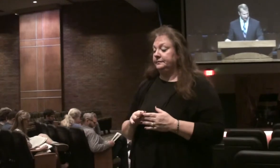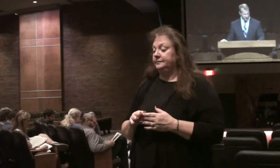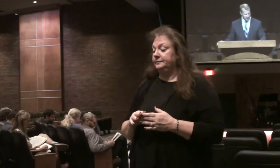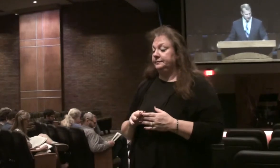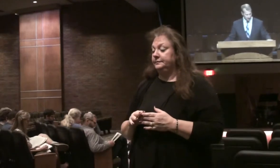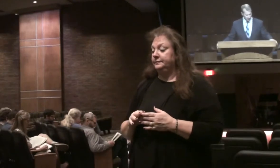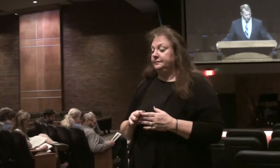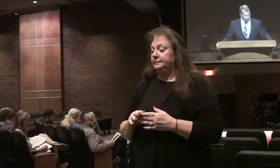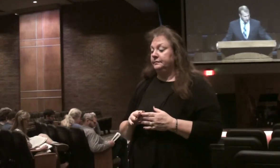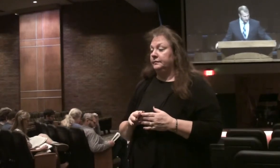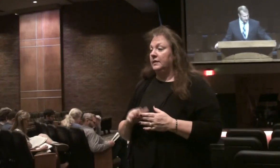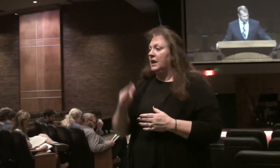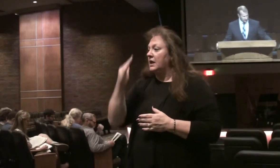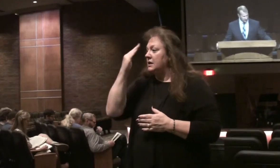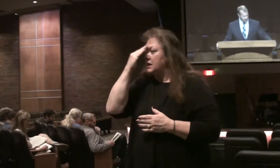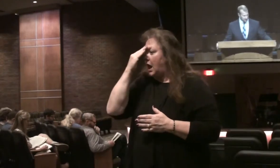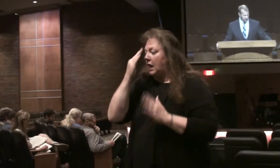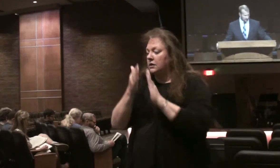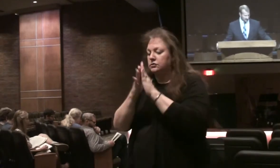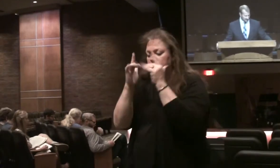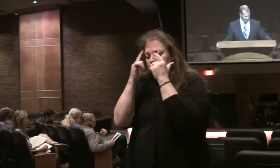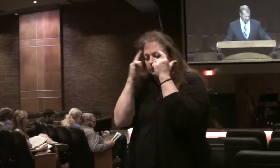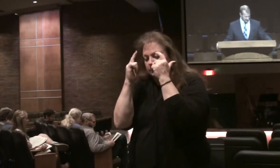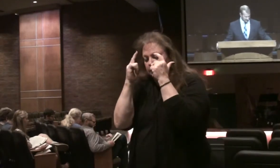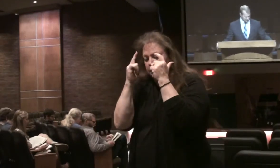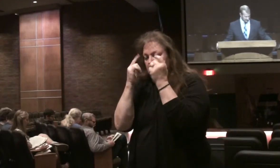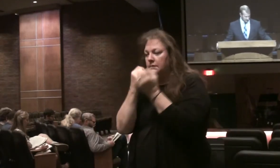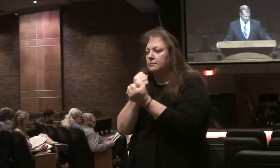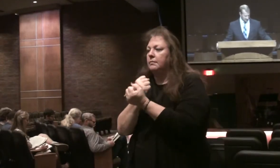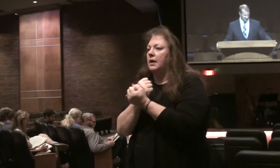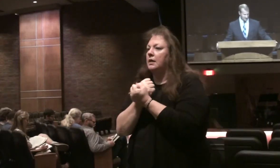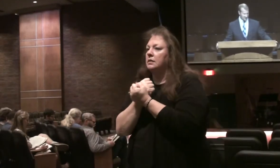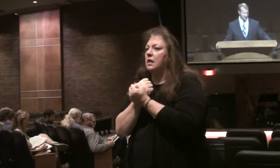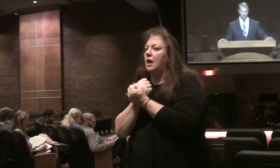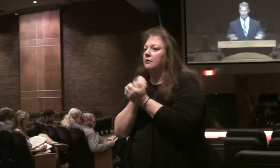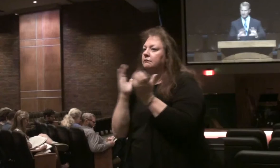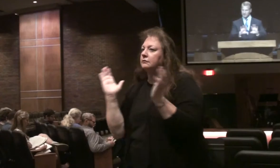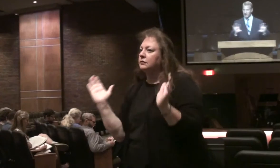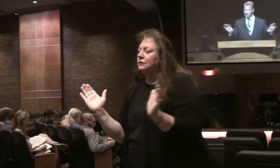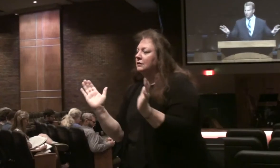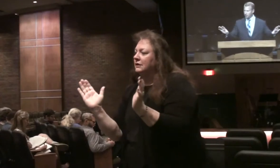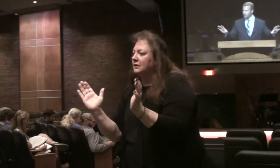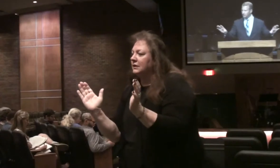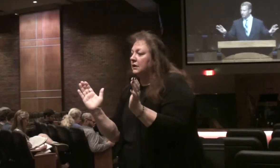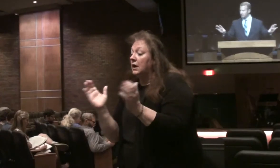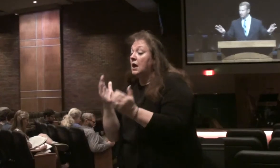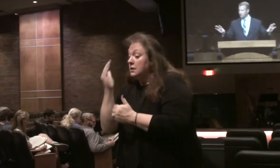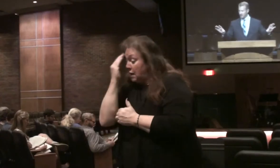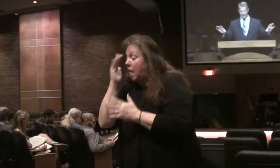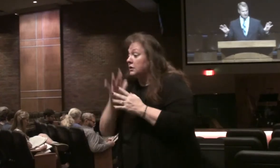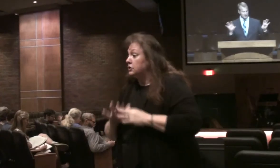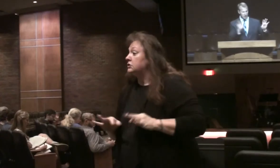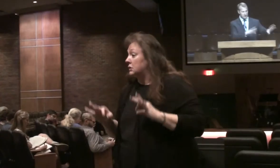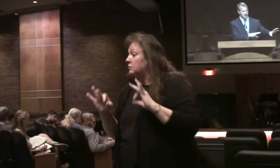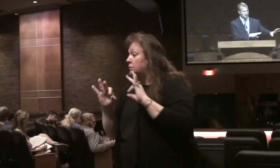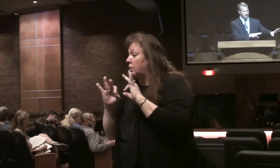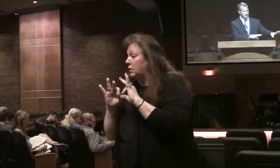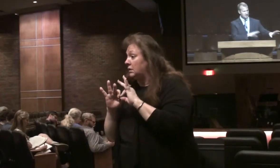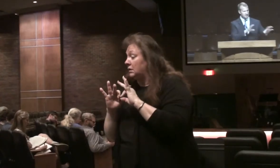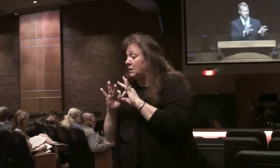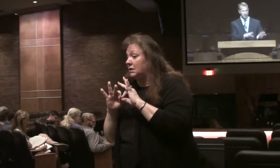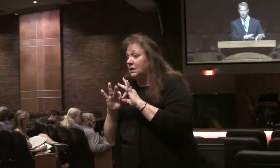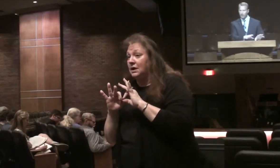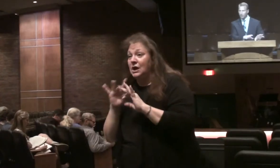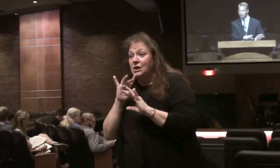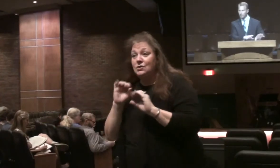second half of it, knowledge makes arrogant, but love edifies. Now, it's not saying here knowledge is not important. In fact, there's no salvation,